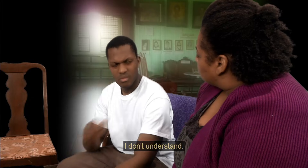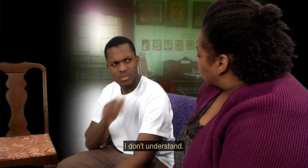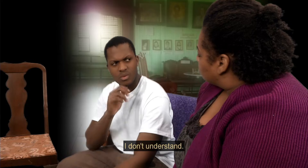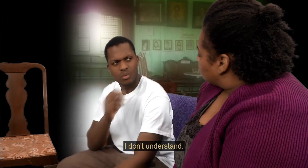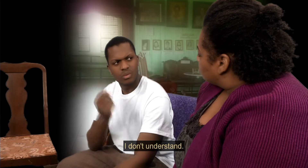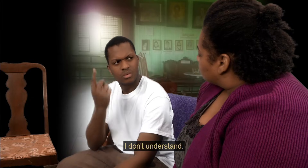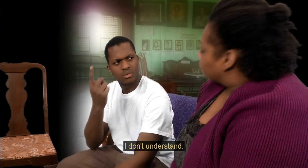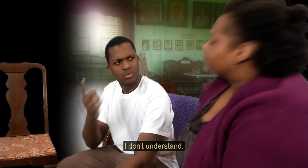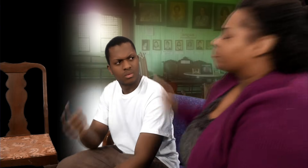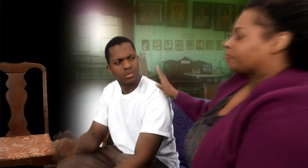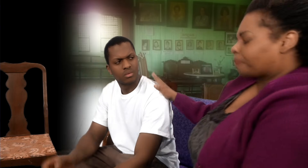I don't understand.